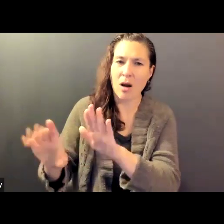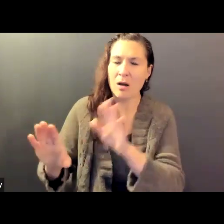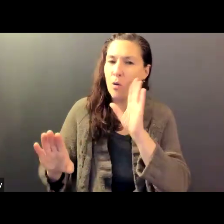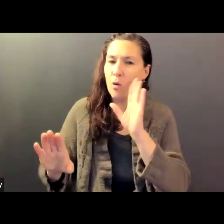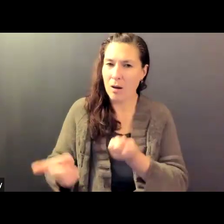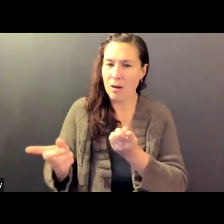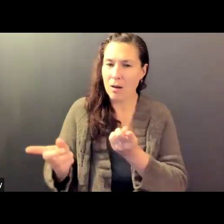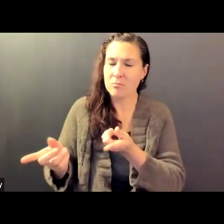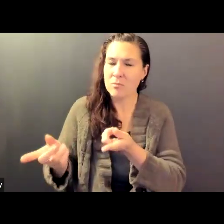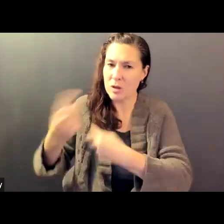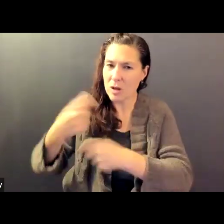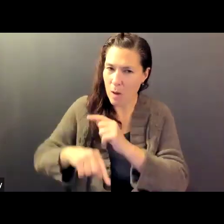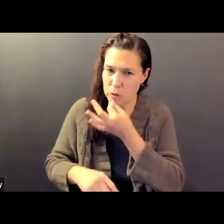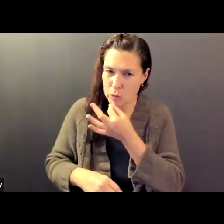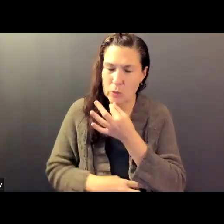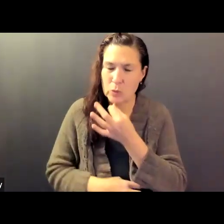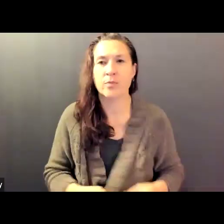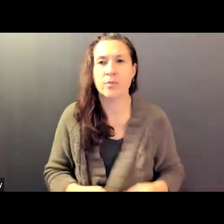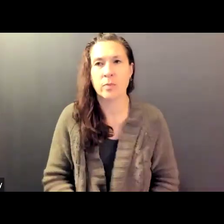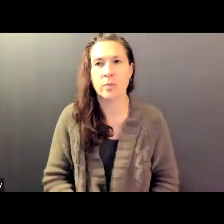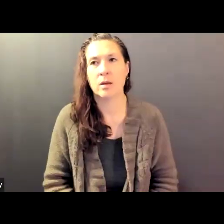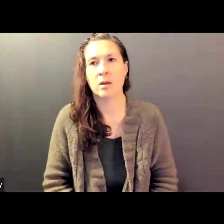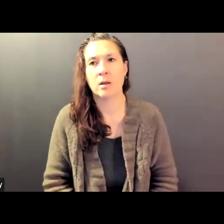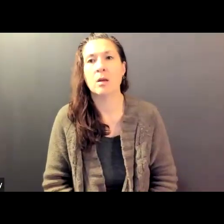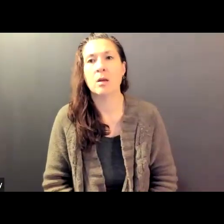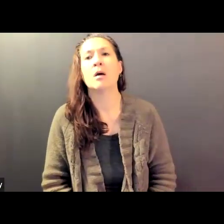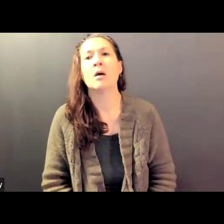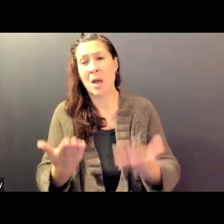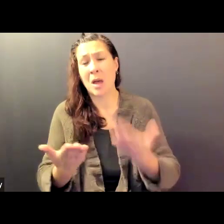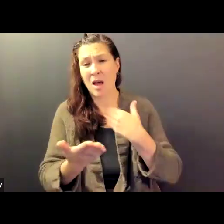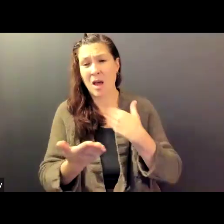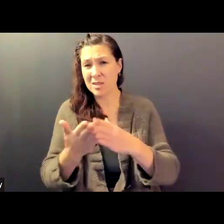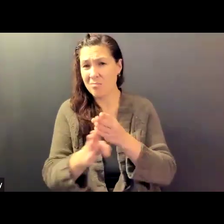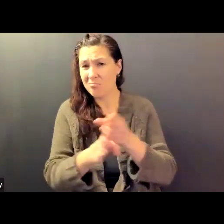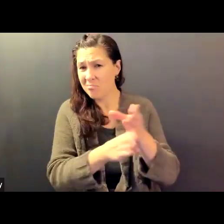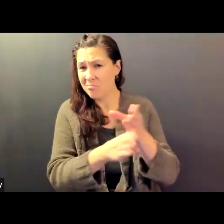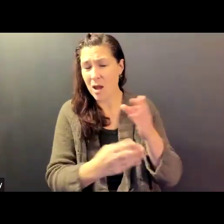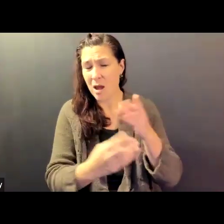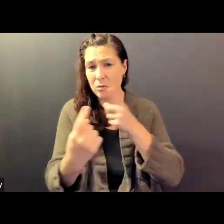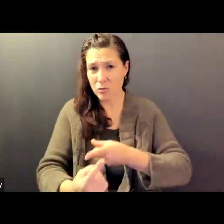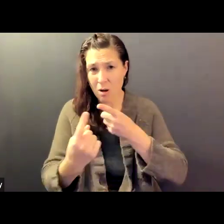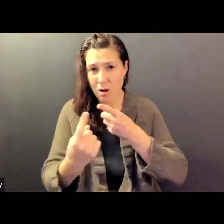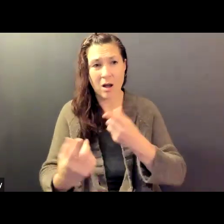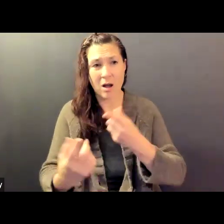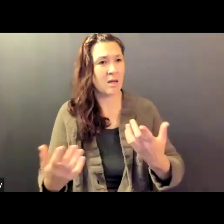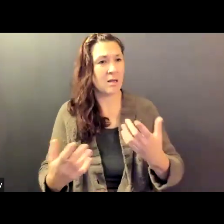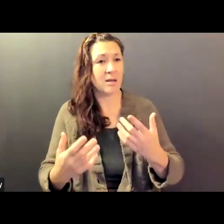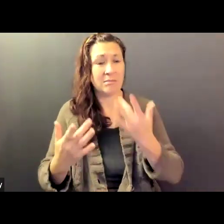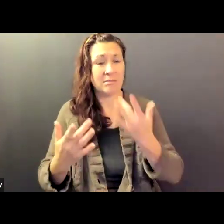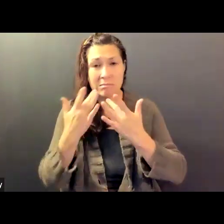think, are there some individual areas where we're struggling either with